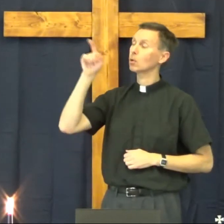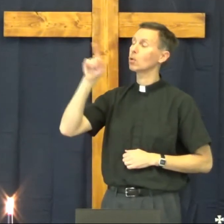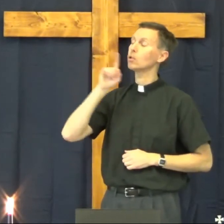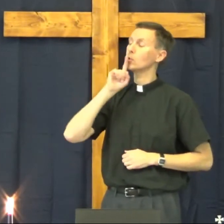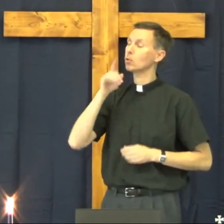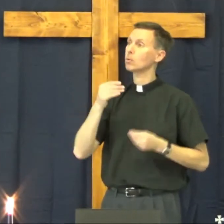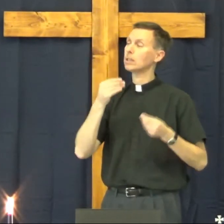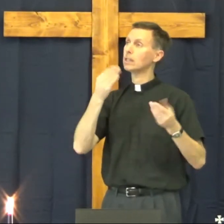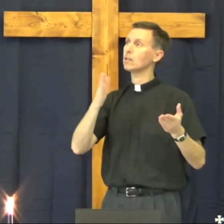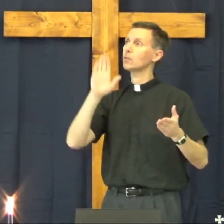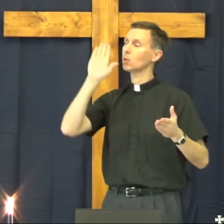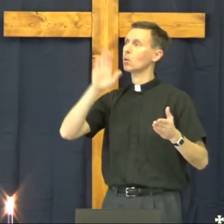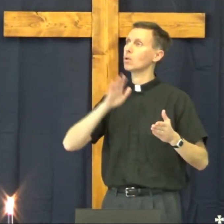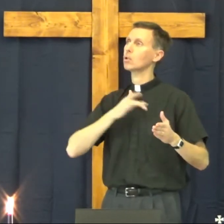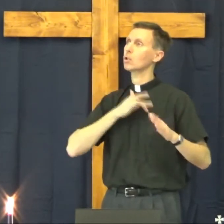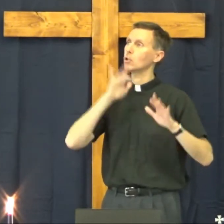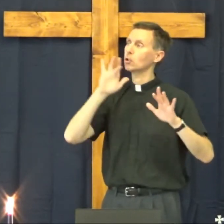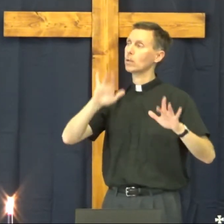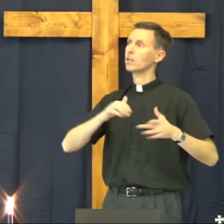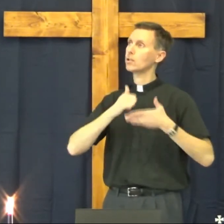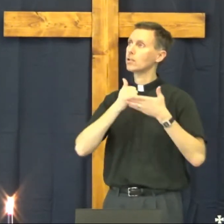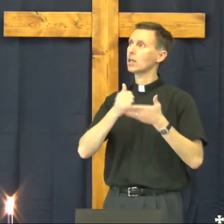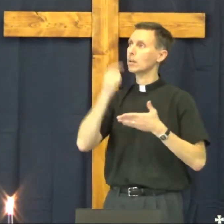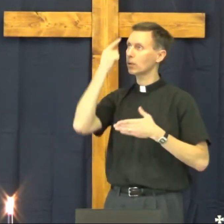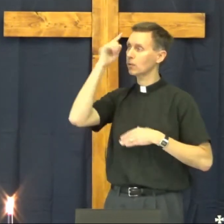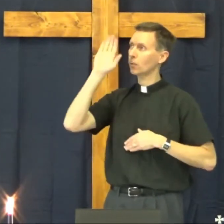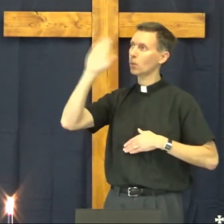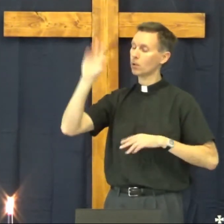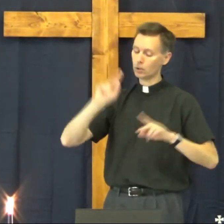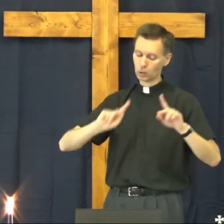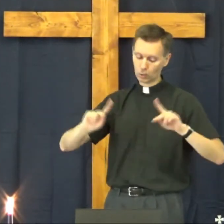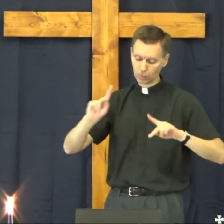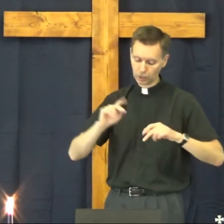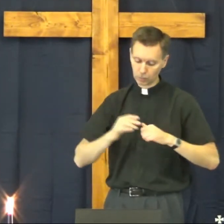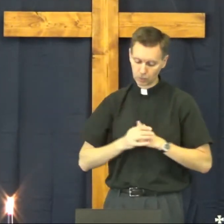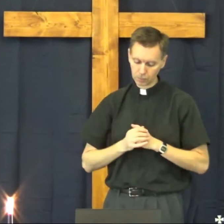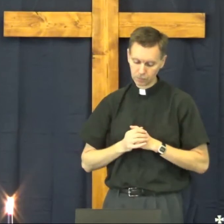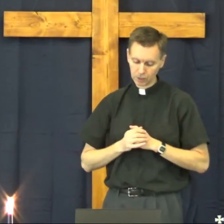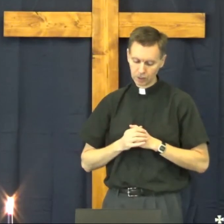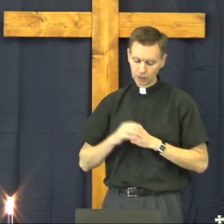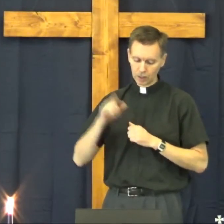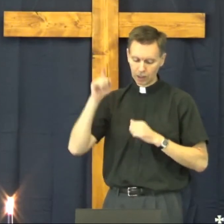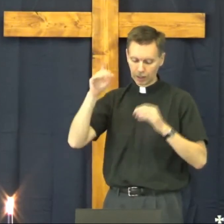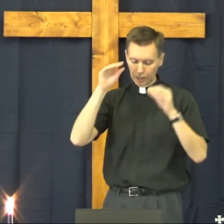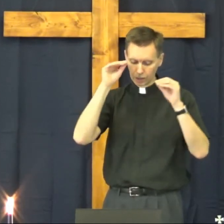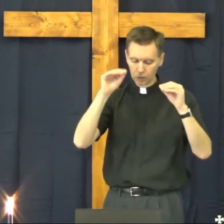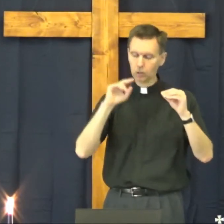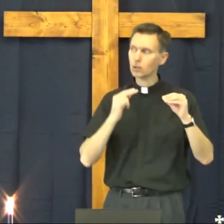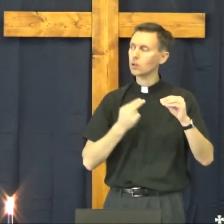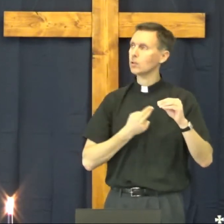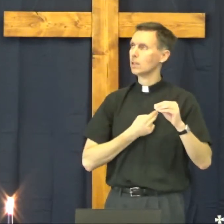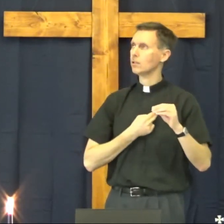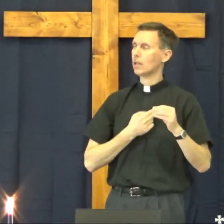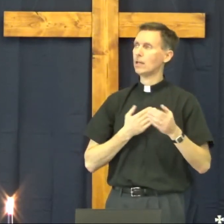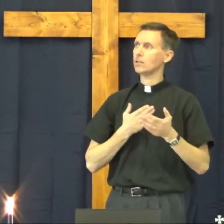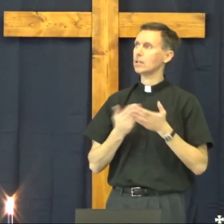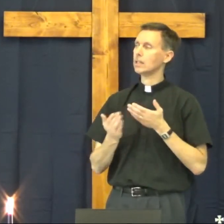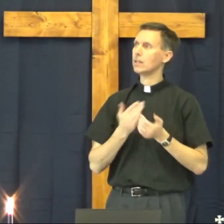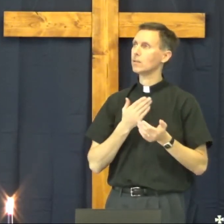Lord, you give your gracious help for your people, and you teach us that even